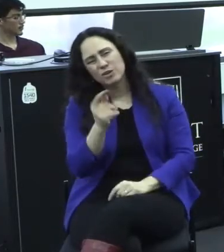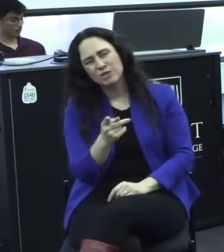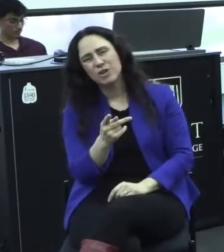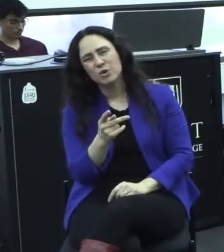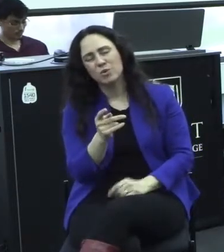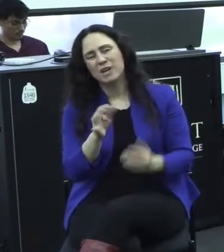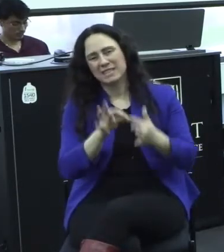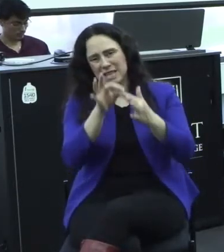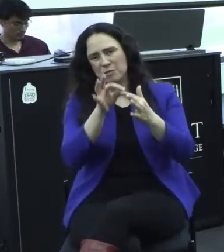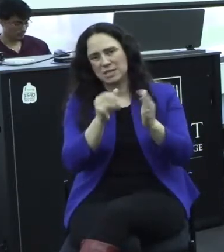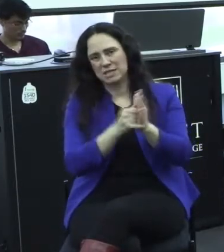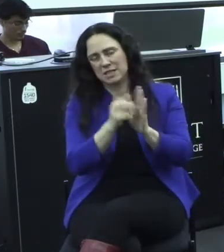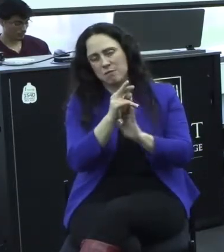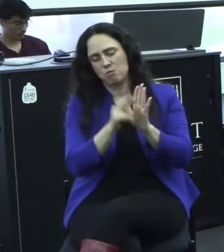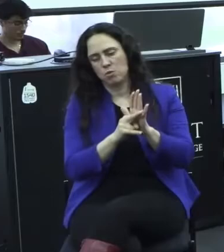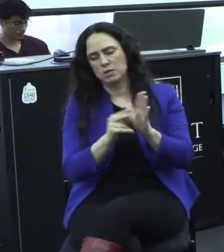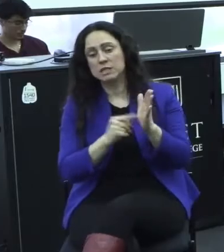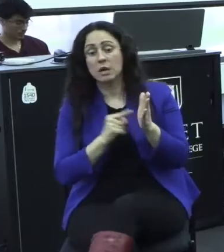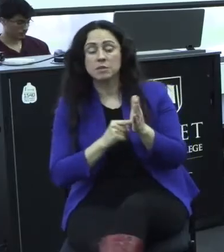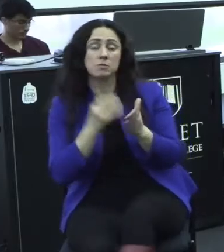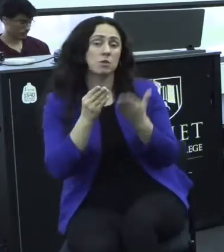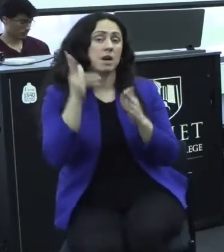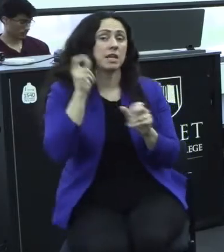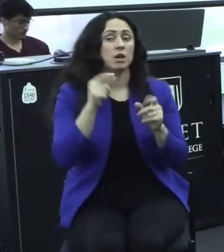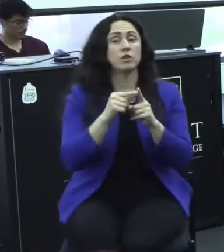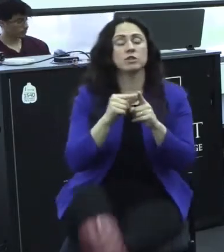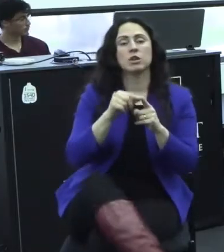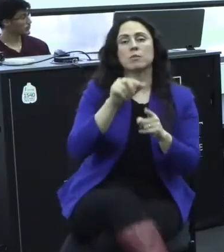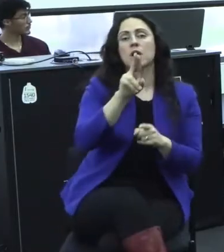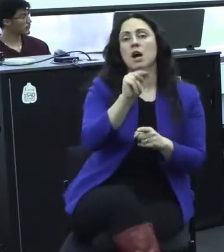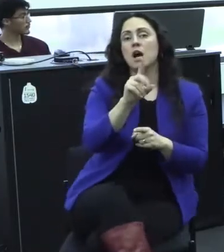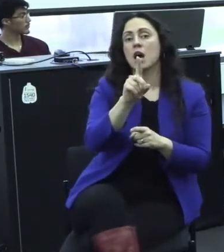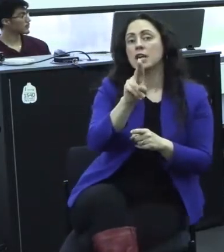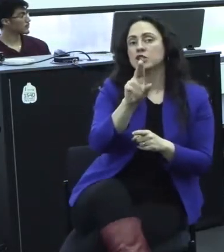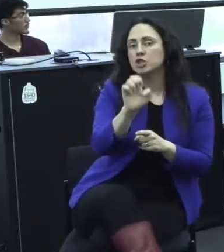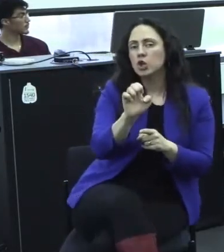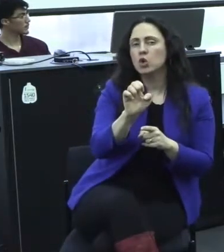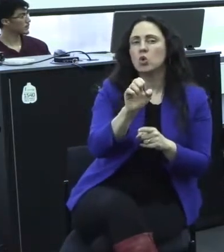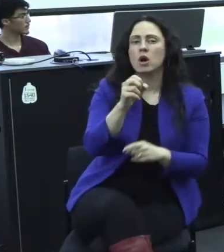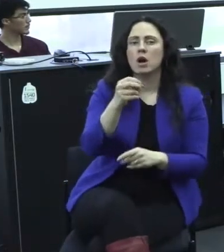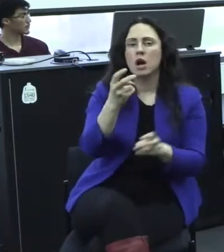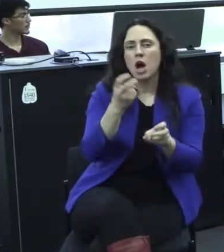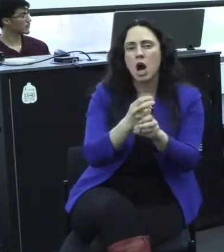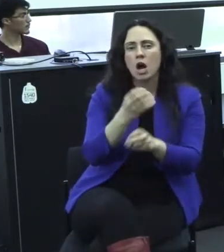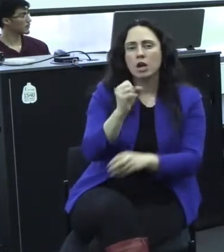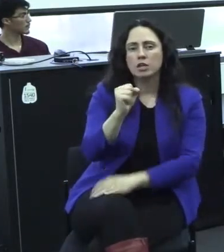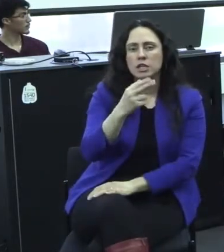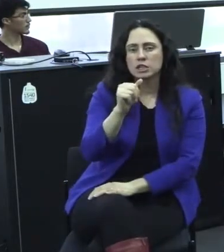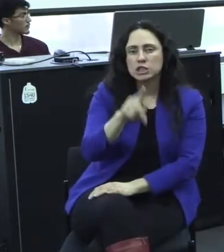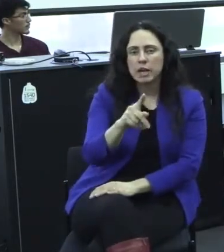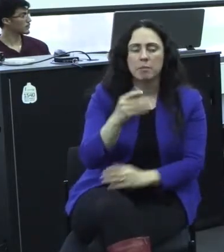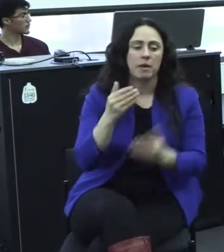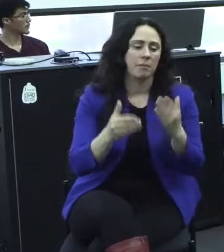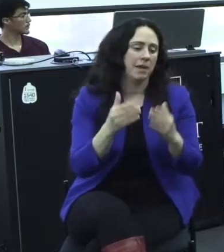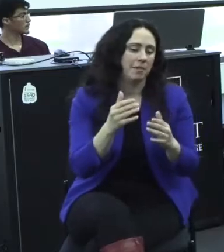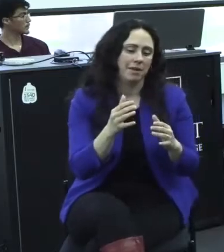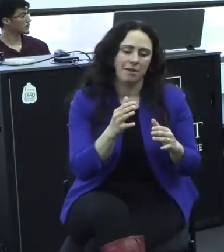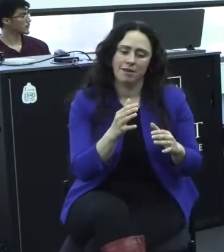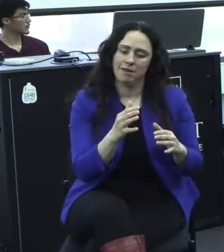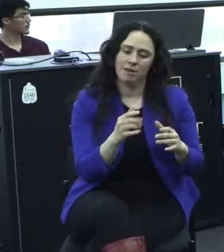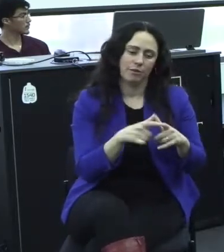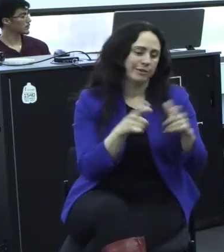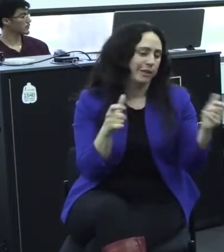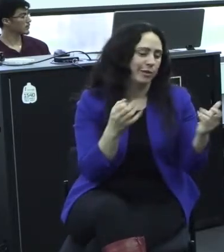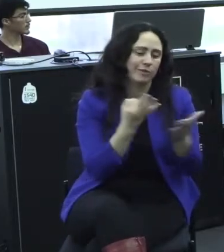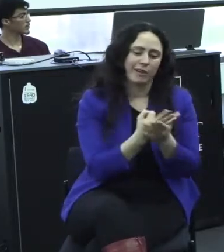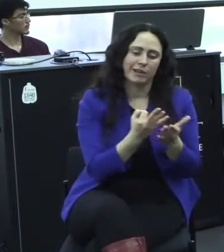to this. Sometimes you might hear the term undue hardship, and this can include if there's a significant financial